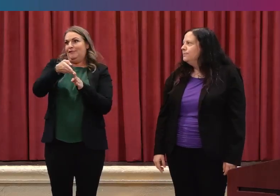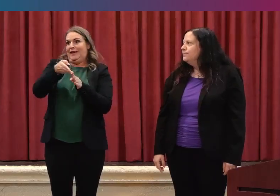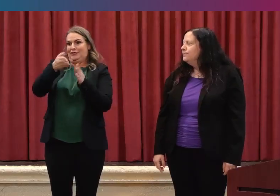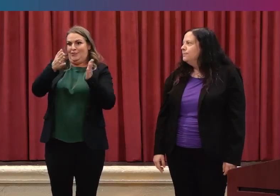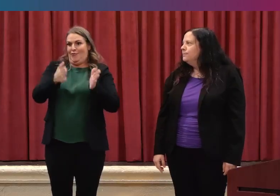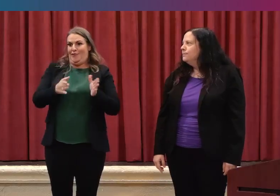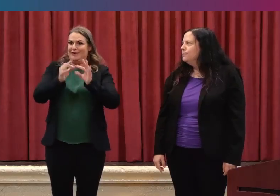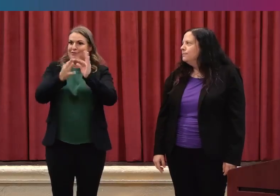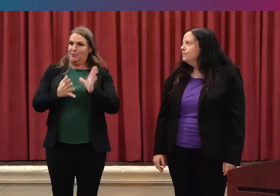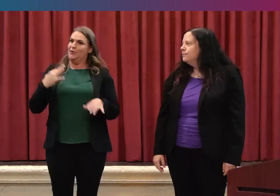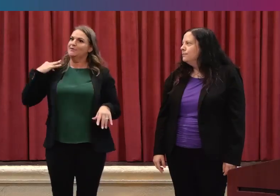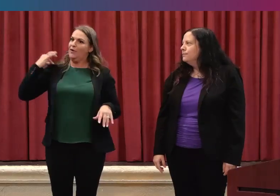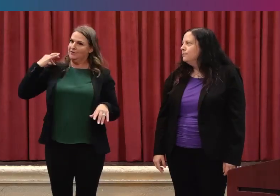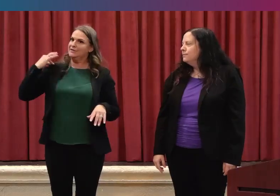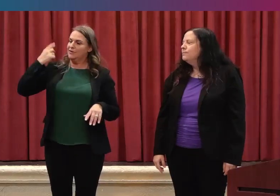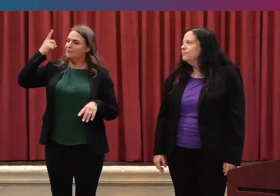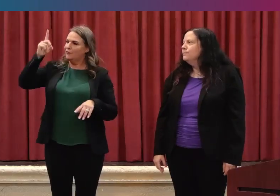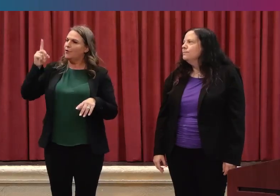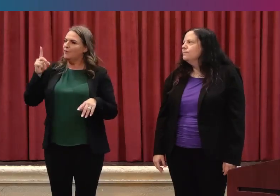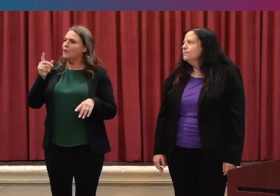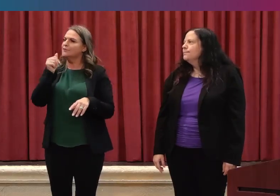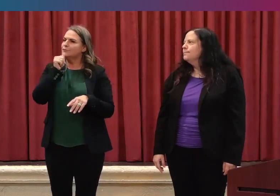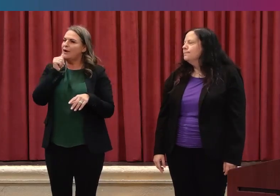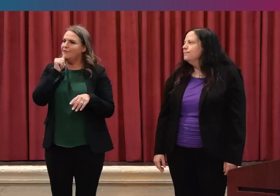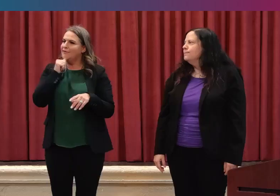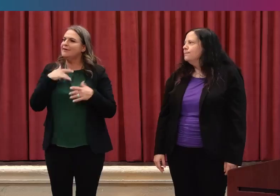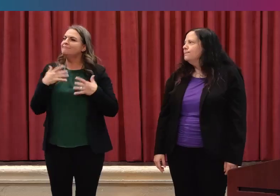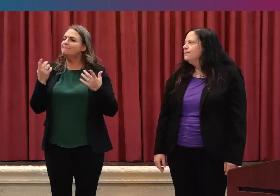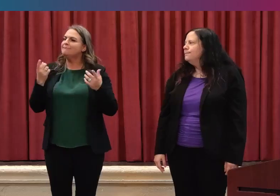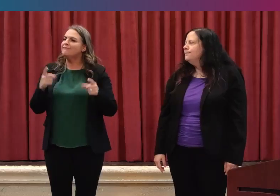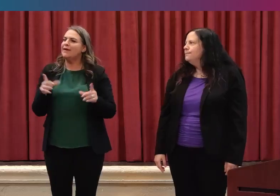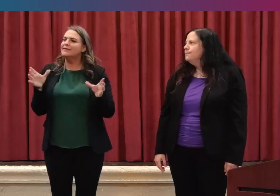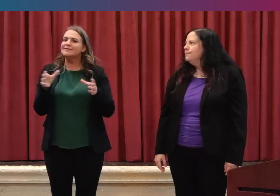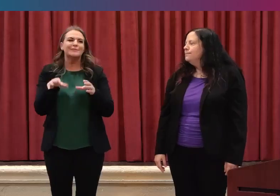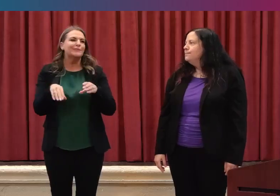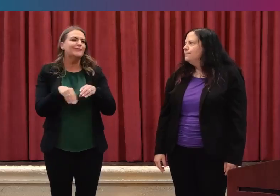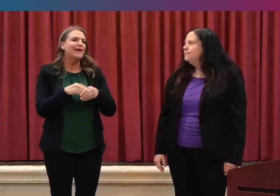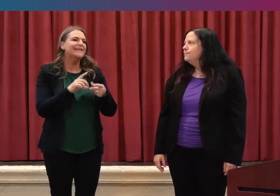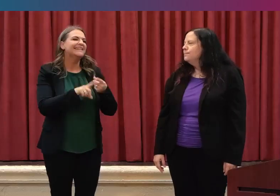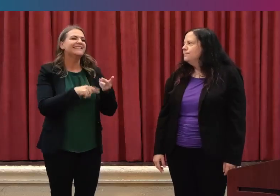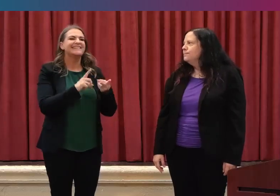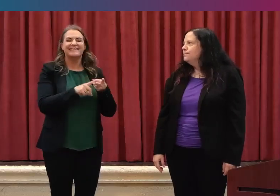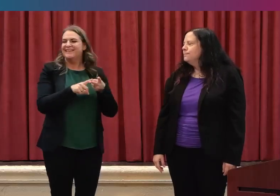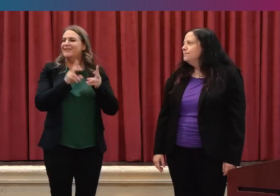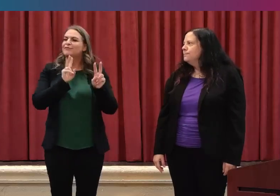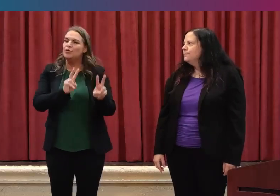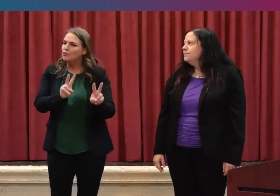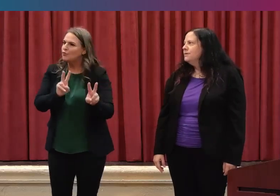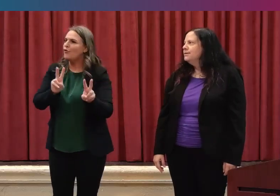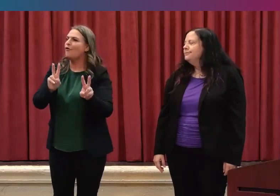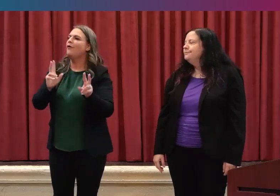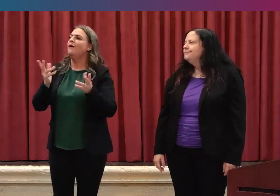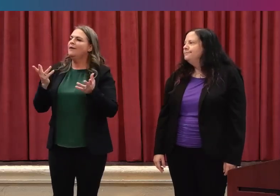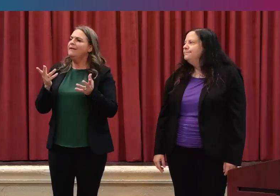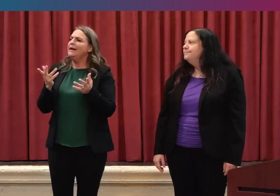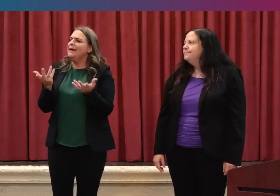interpret. And sometimes professional interpreters volunteer for their friends' funerals